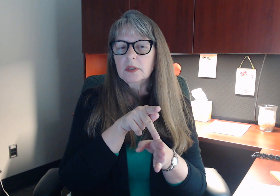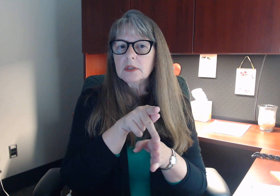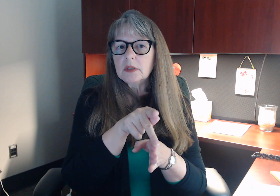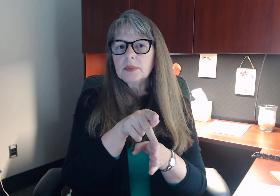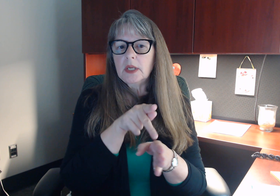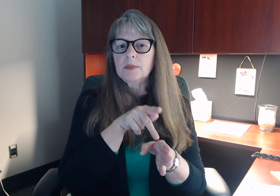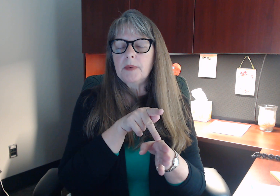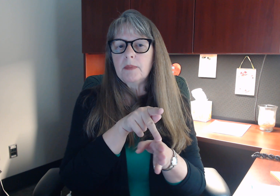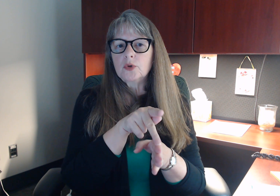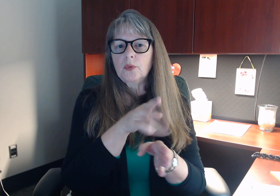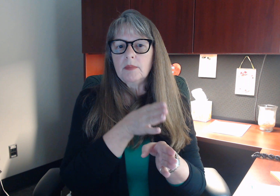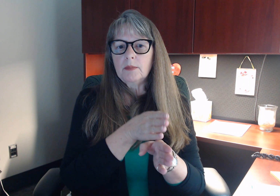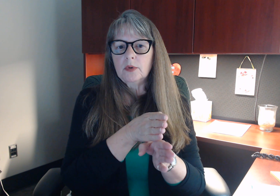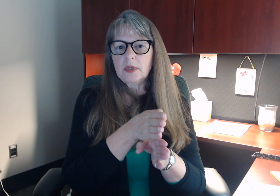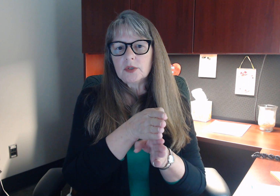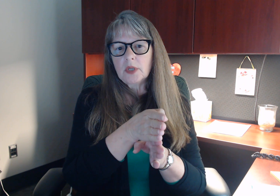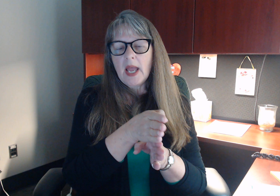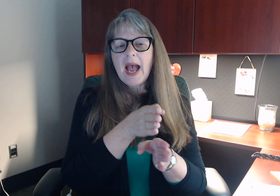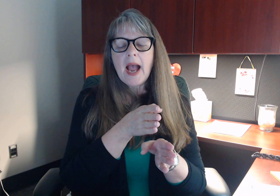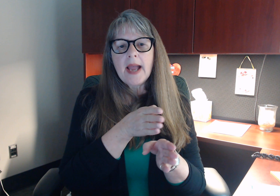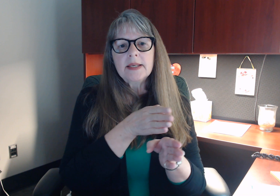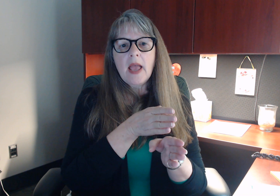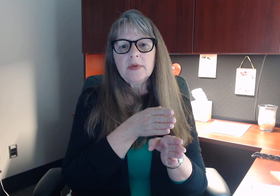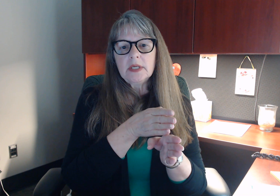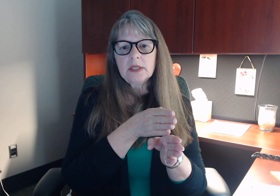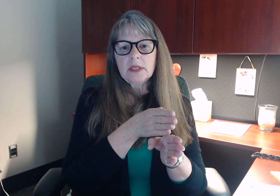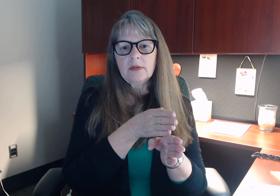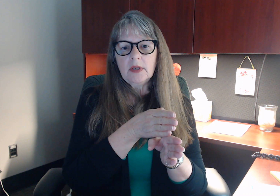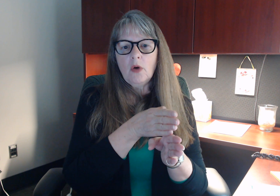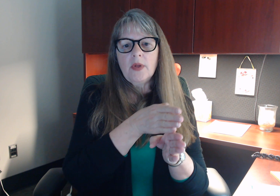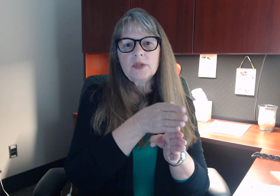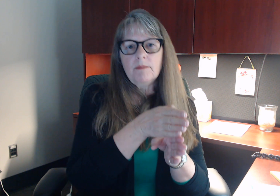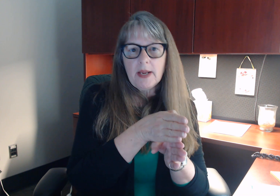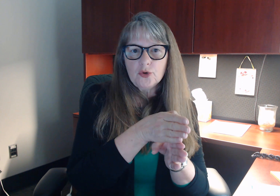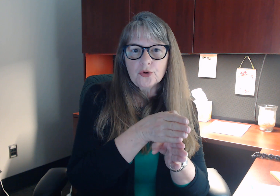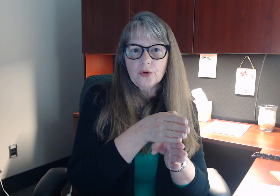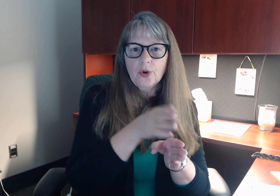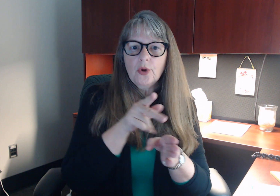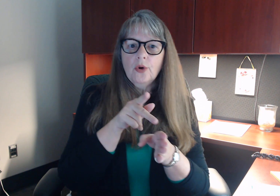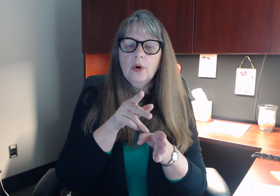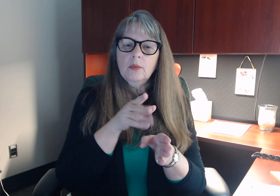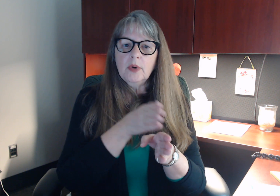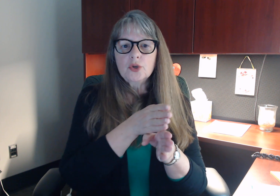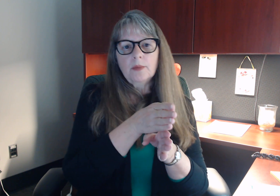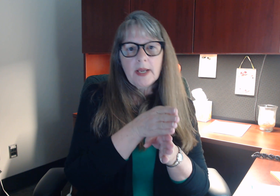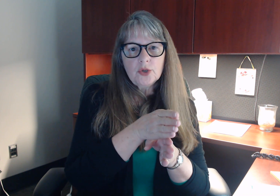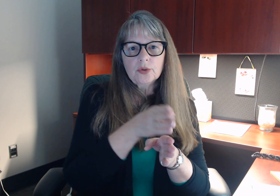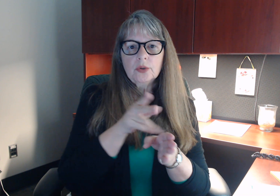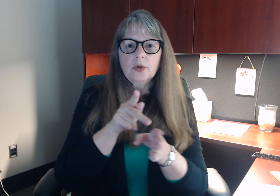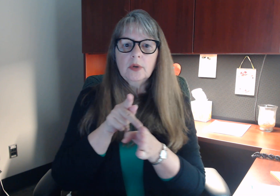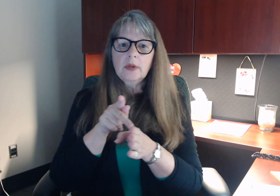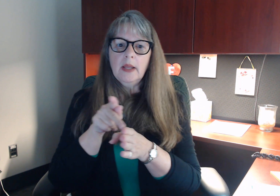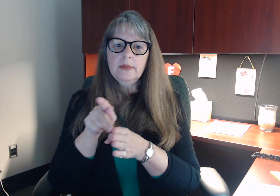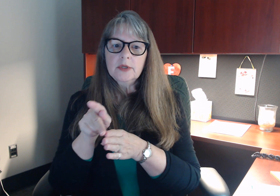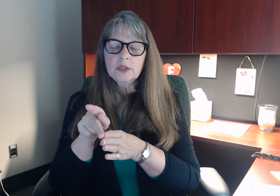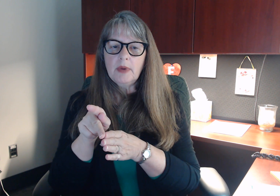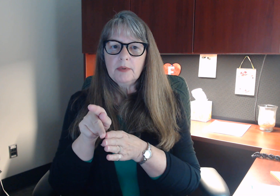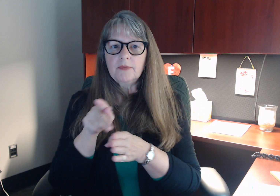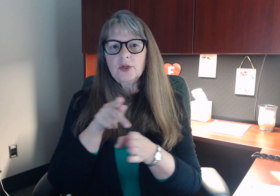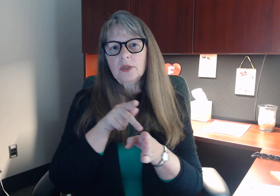Sometimes that helps people to remember, because I have a tendency to think, oh, that's major, what is your major, and this is my profession. But